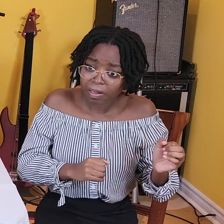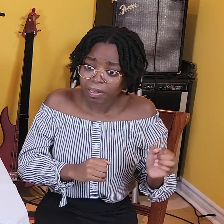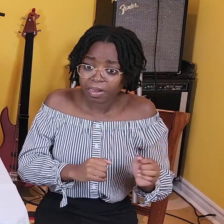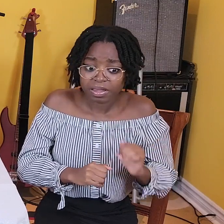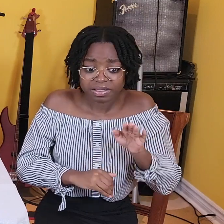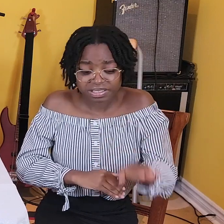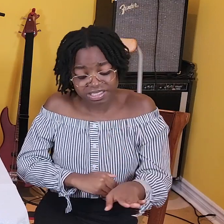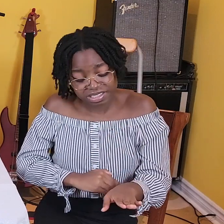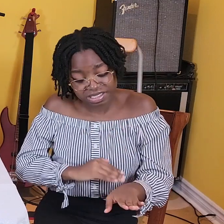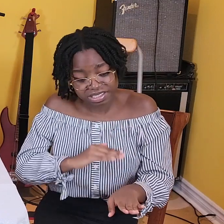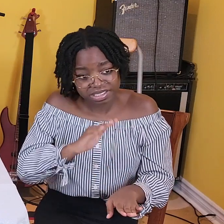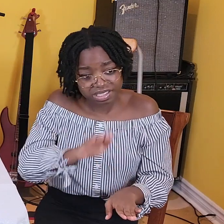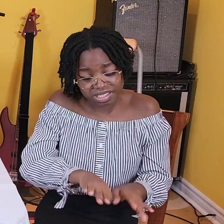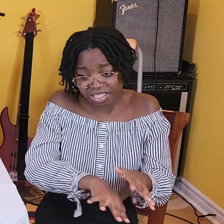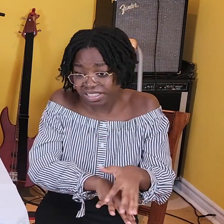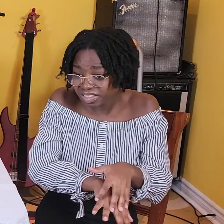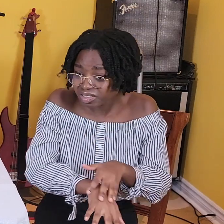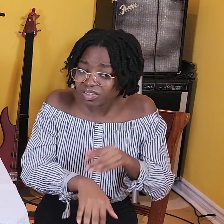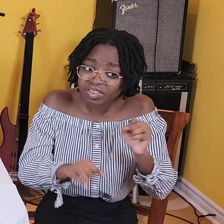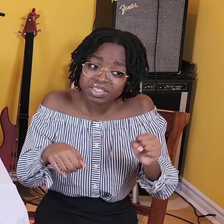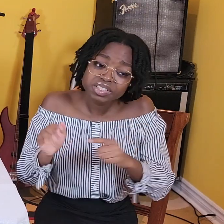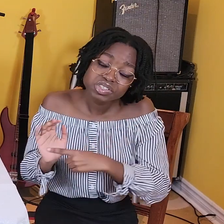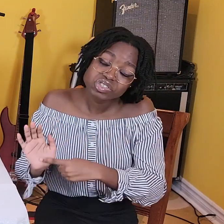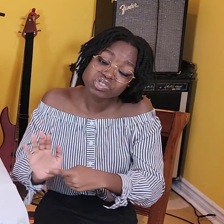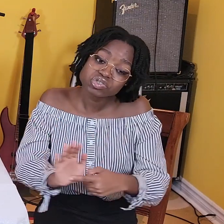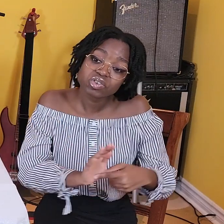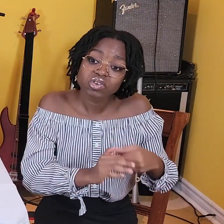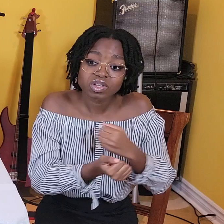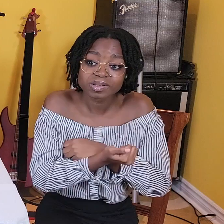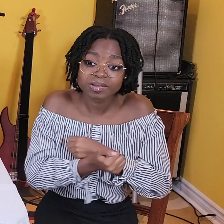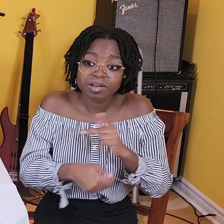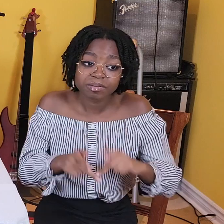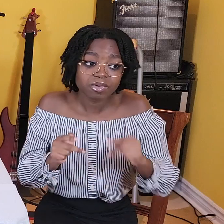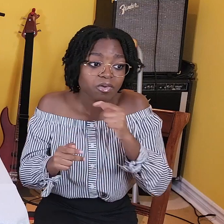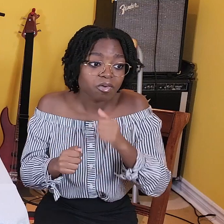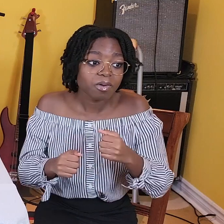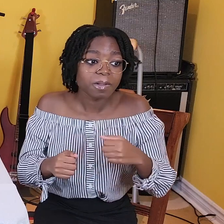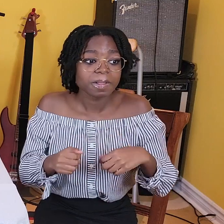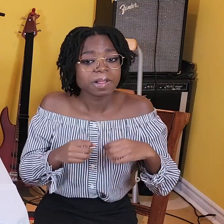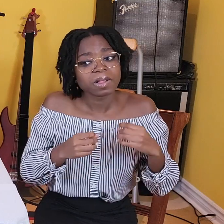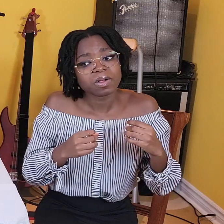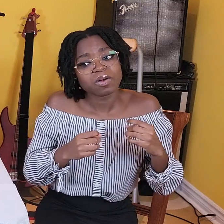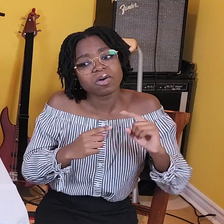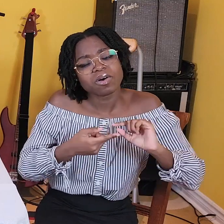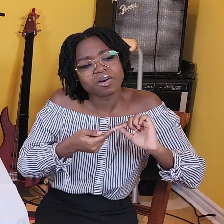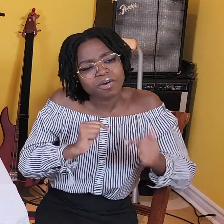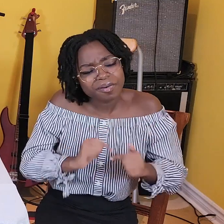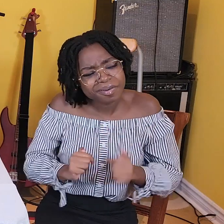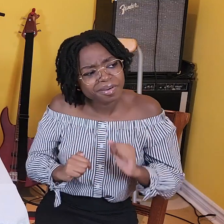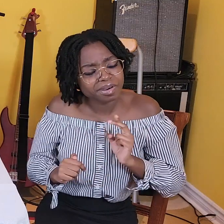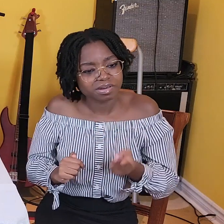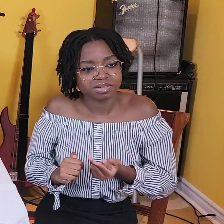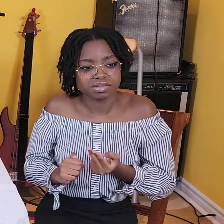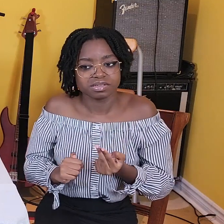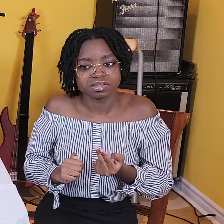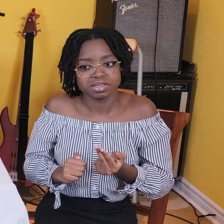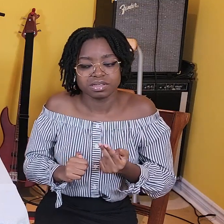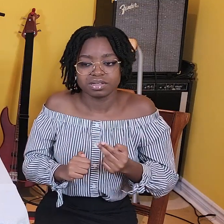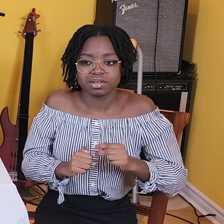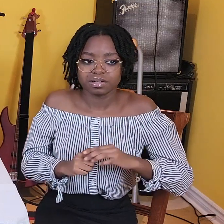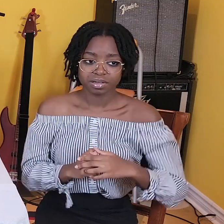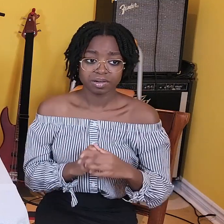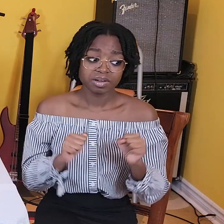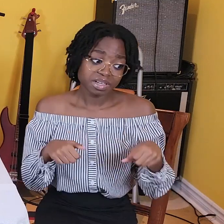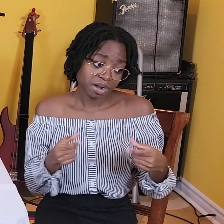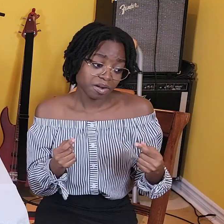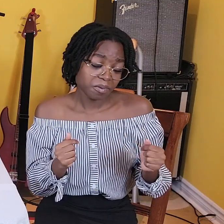show love to those who have hurt us, to those who have made our lives difficult. We know we can do that with